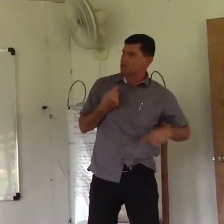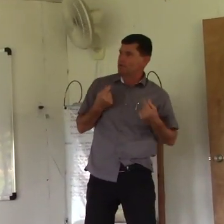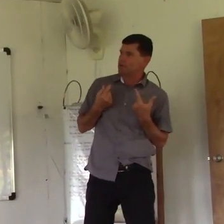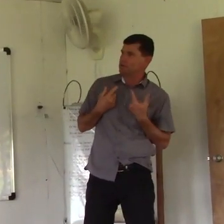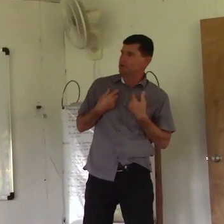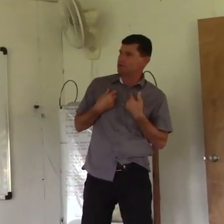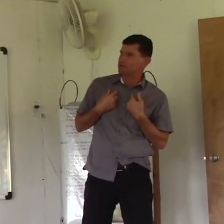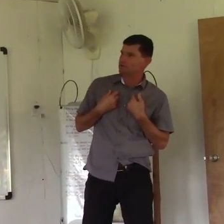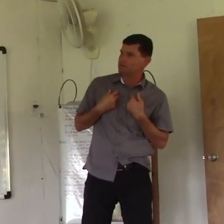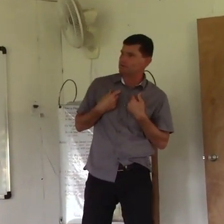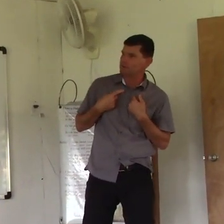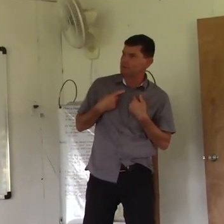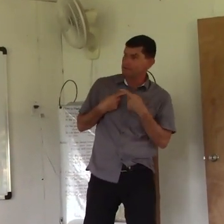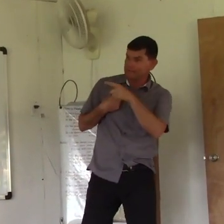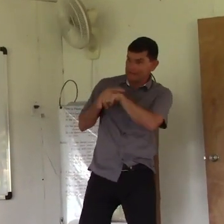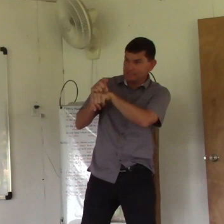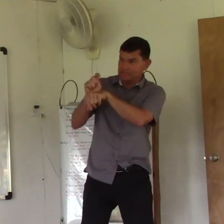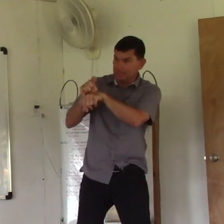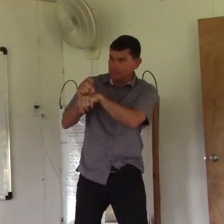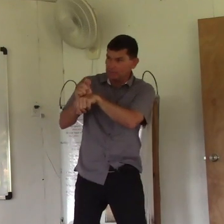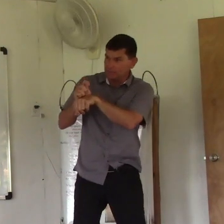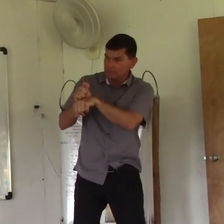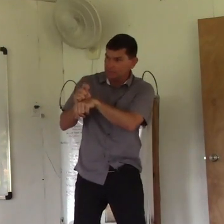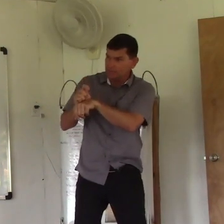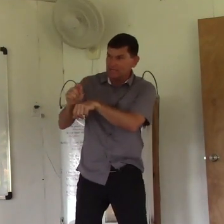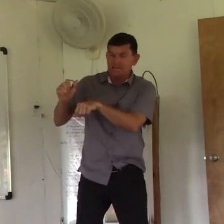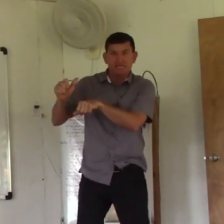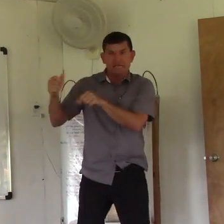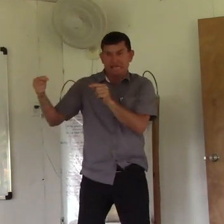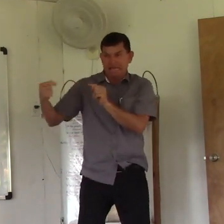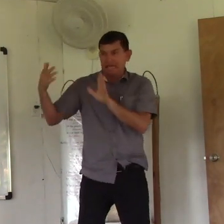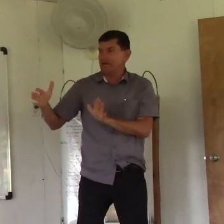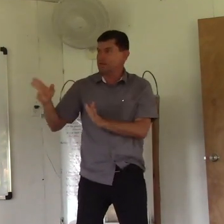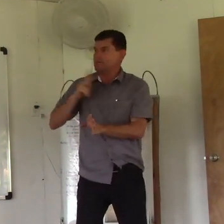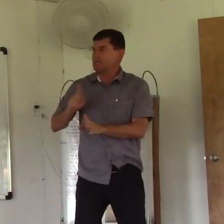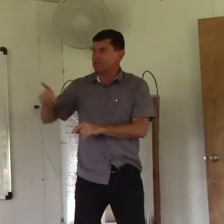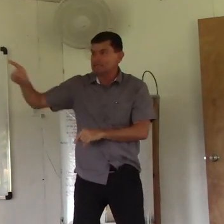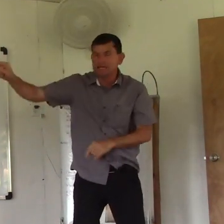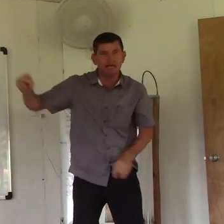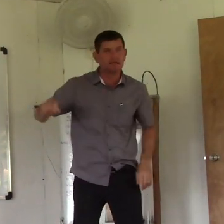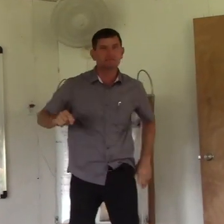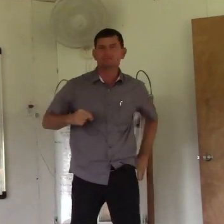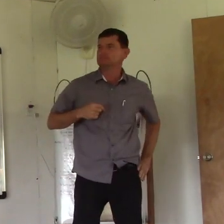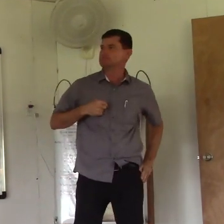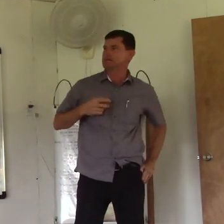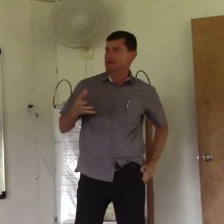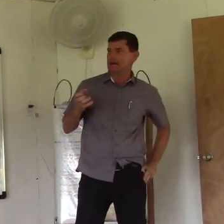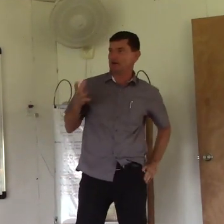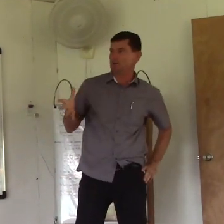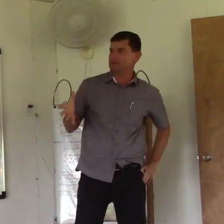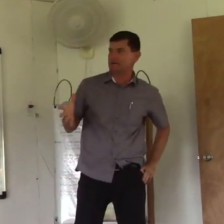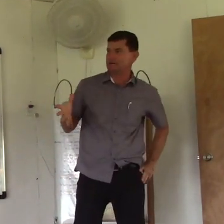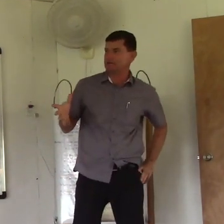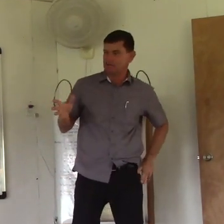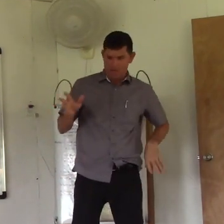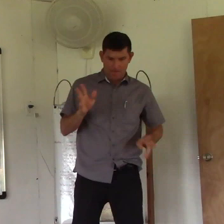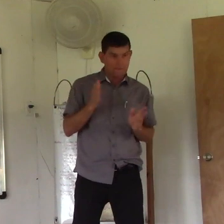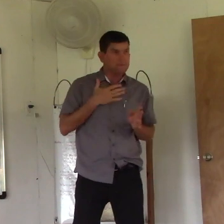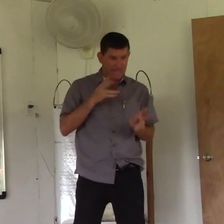What do I do? There's the temple. Enemy king is there. I don't want that. My